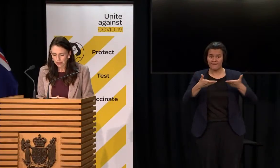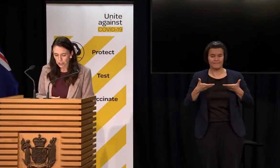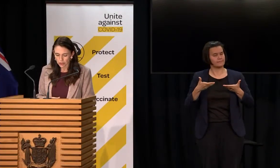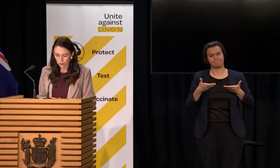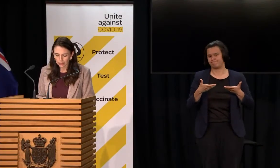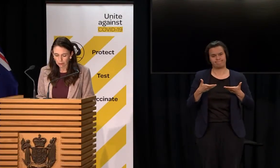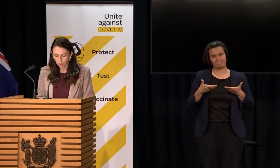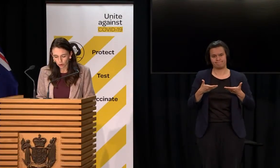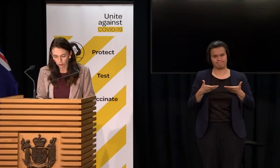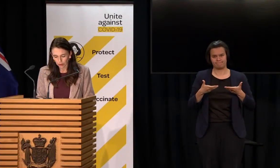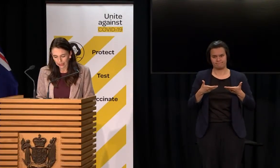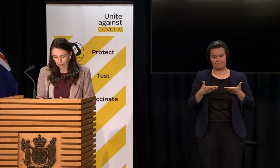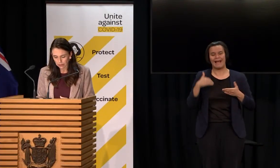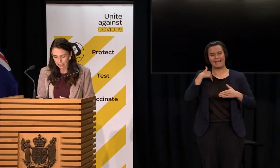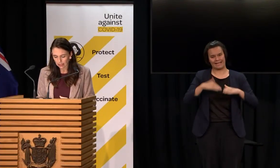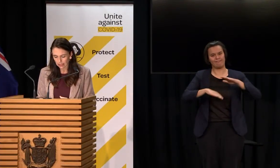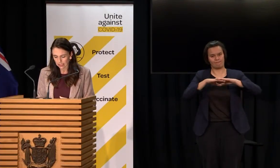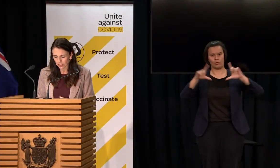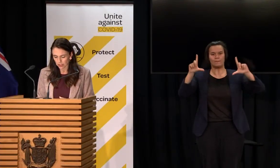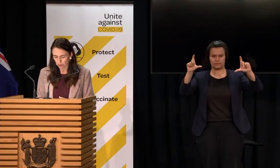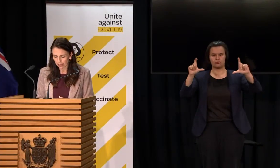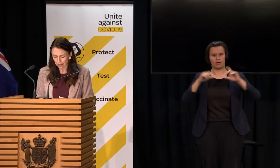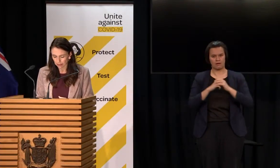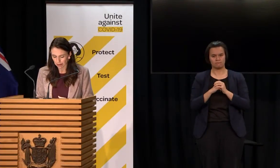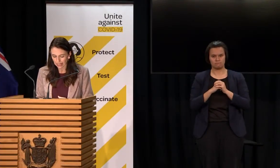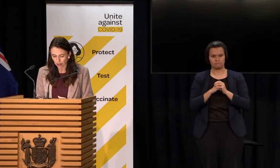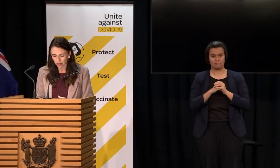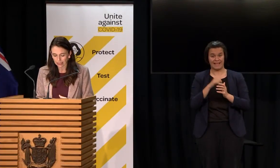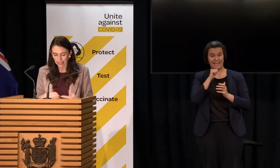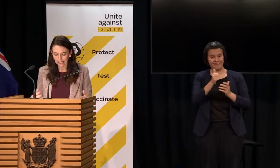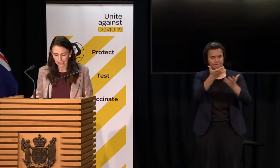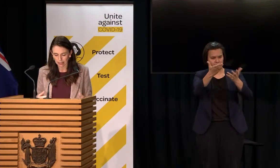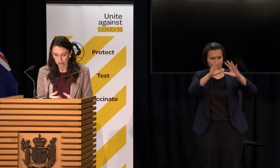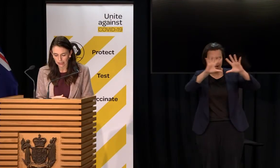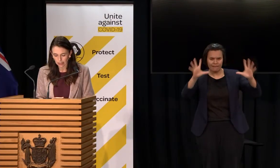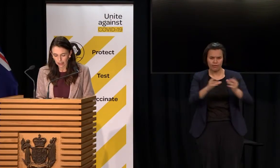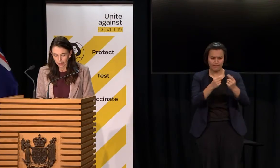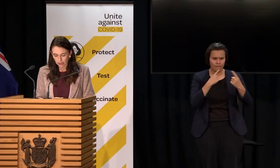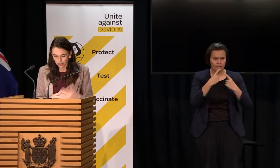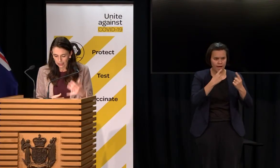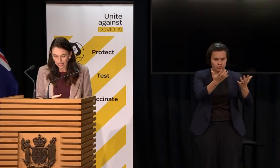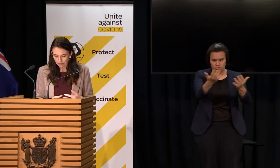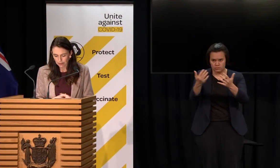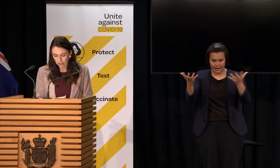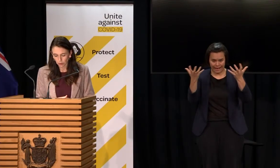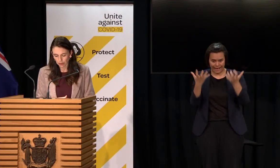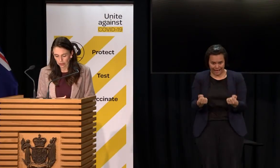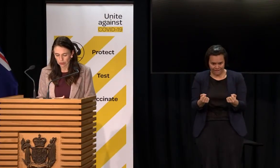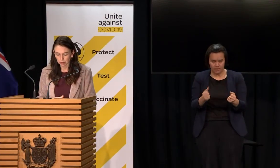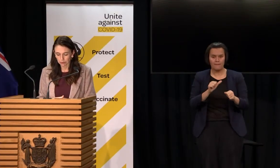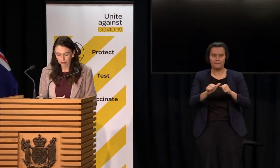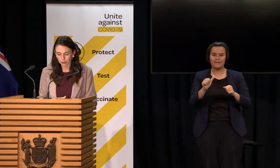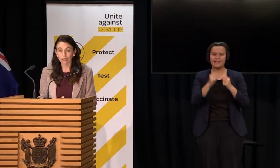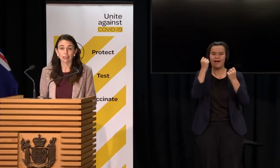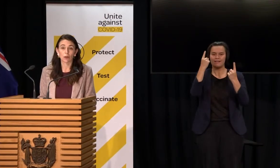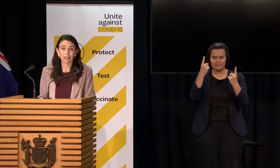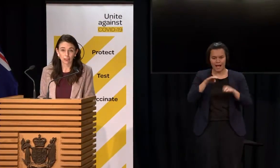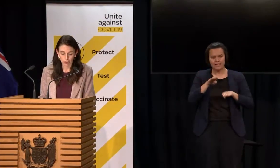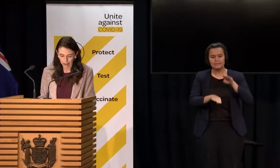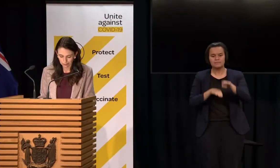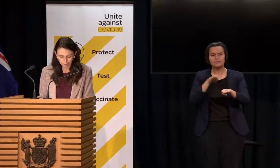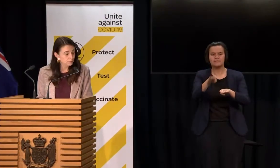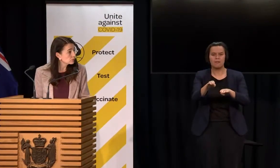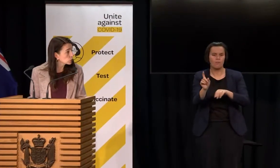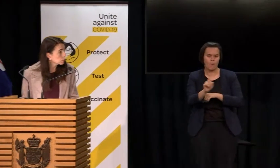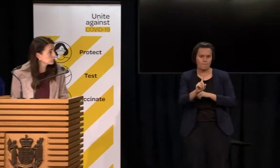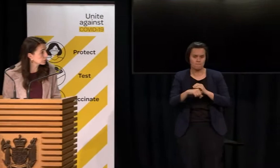And that information is really important when it comes to the decisions we have to make around next steps. So today, that's what Dr. Bloomfield is going